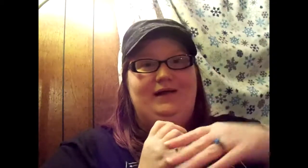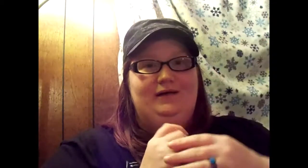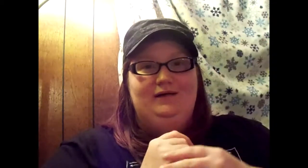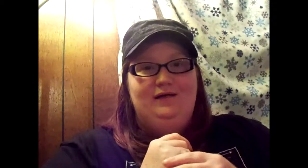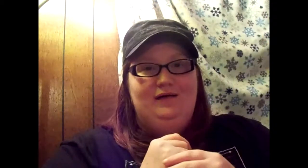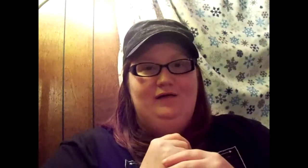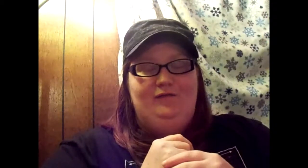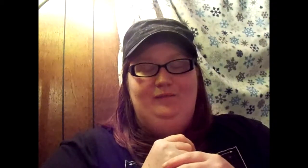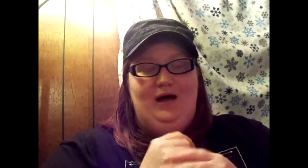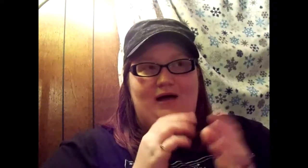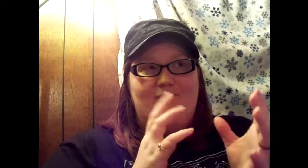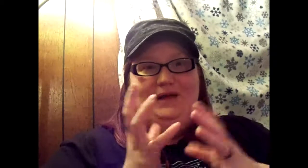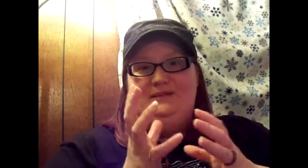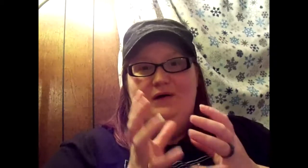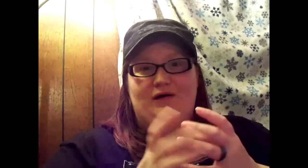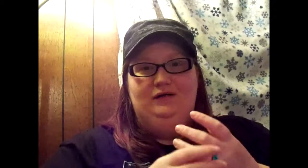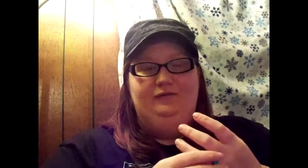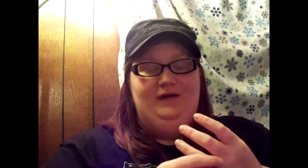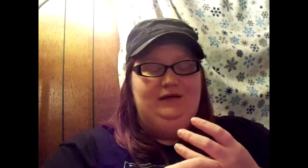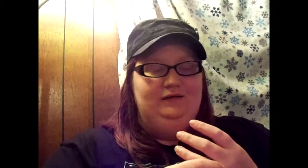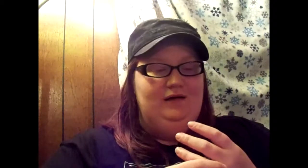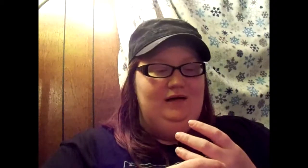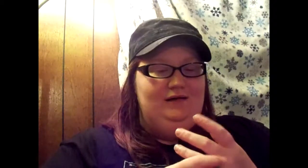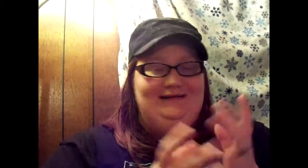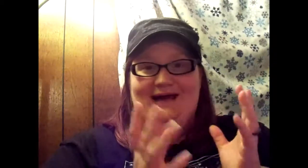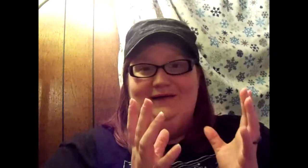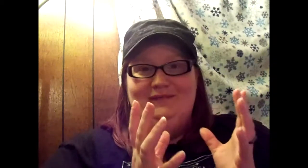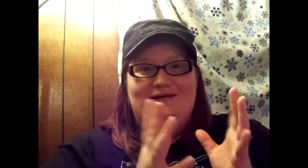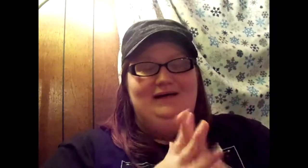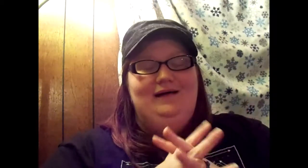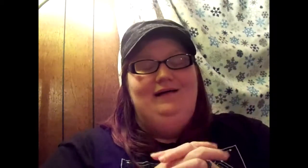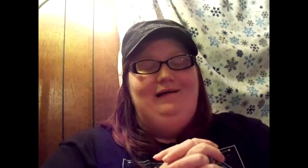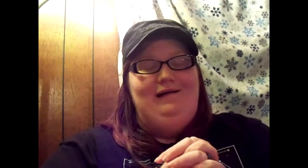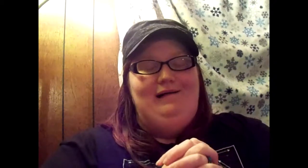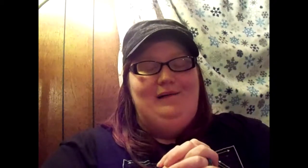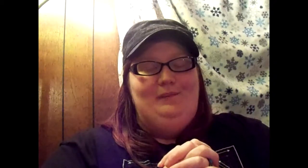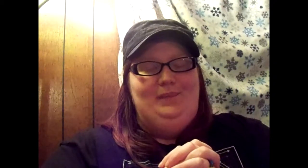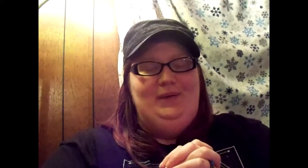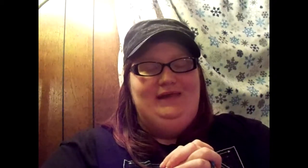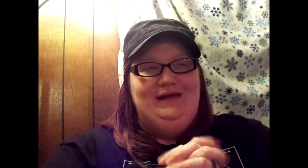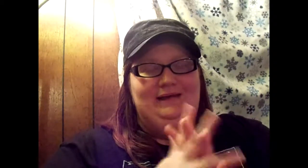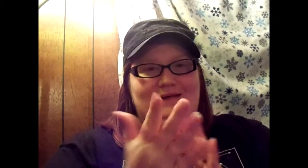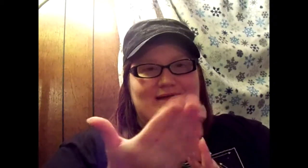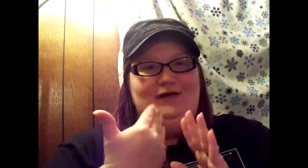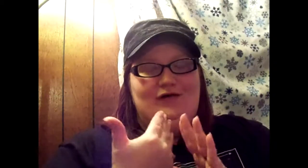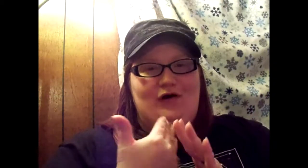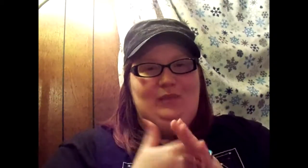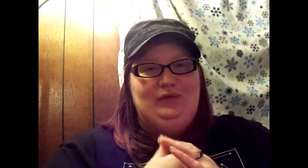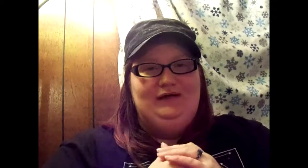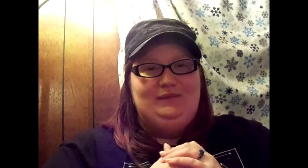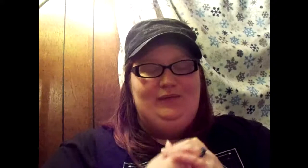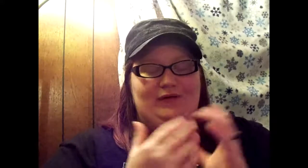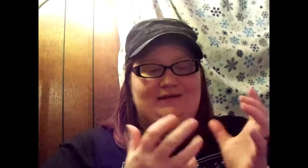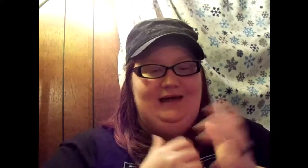the baseball field, diamond. But then this other car pulled in as we were setting